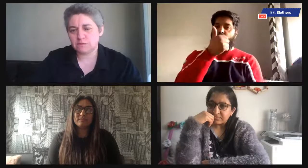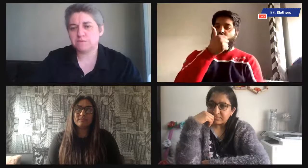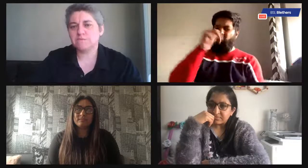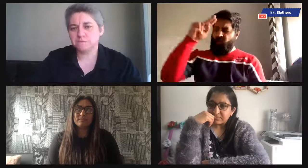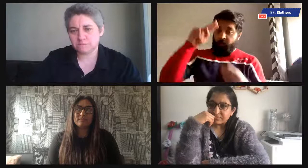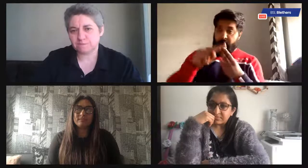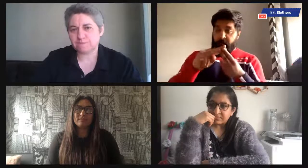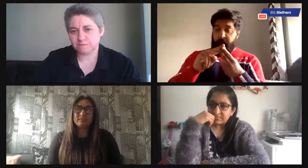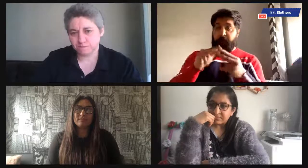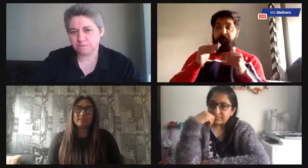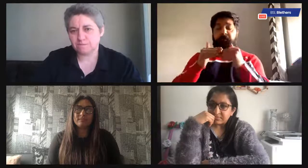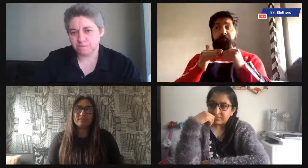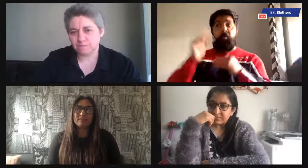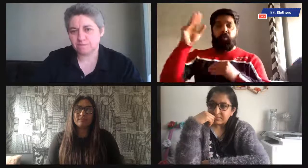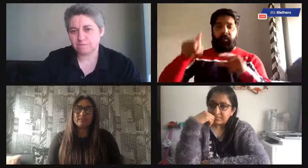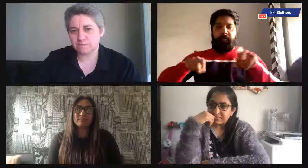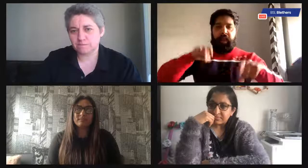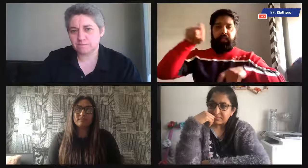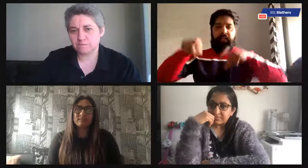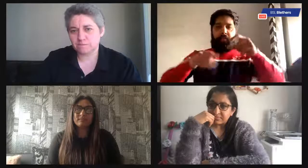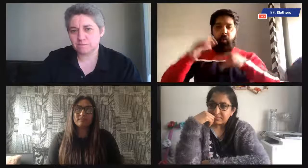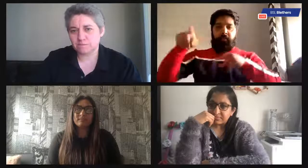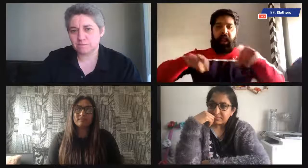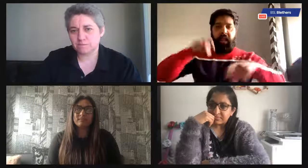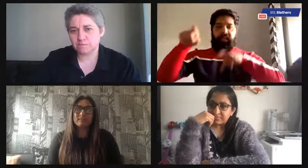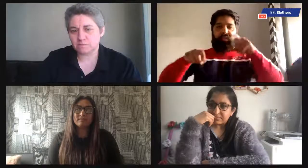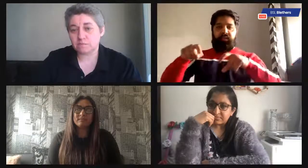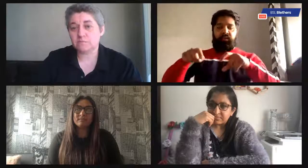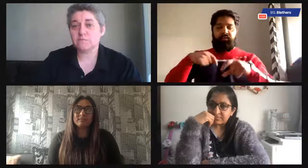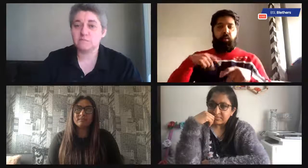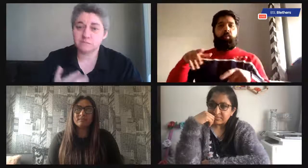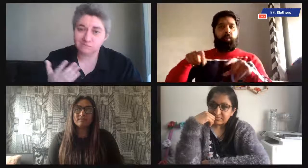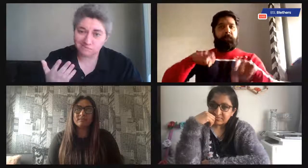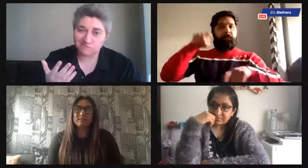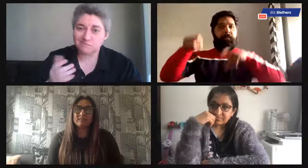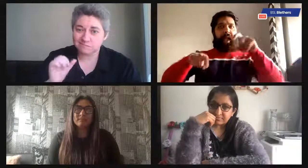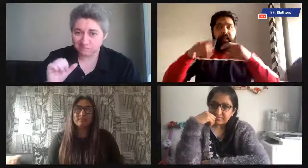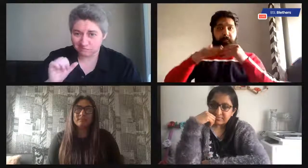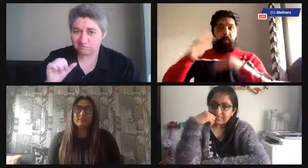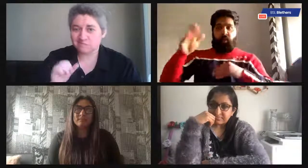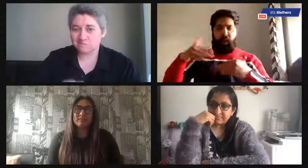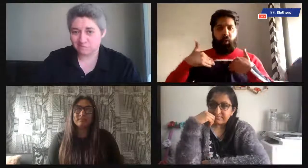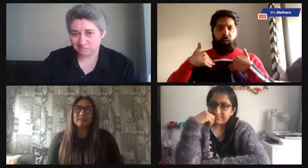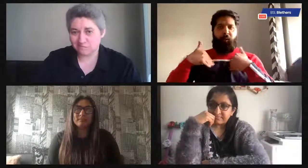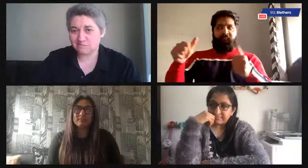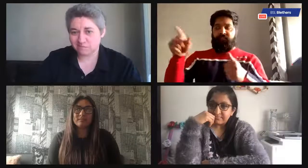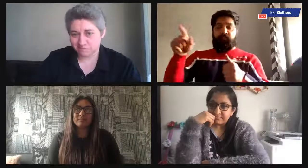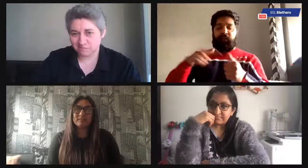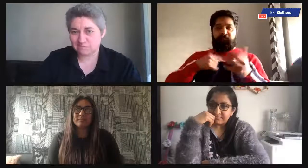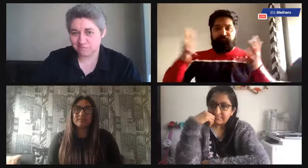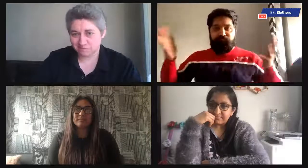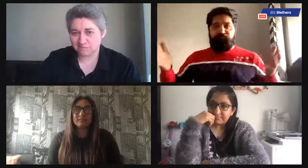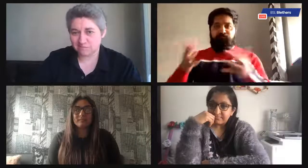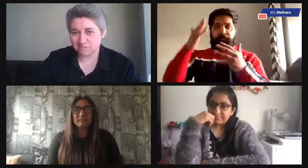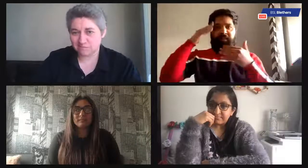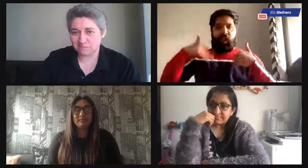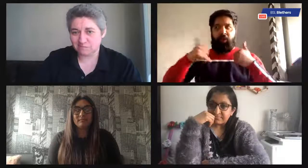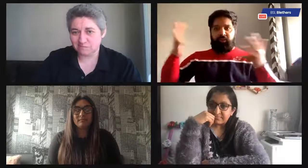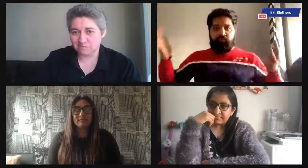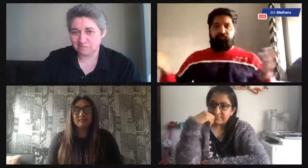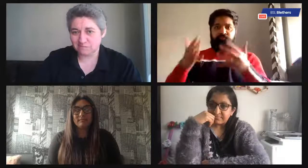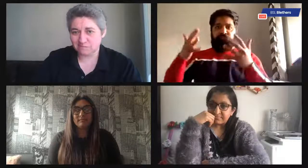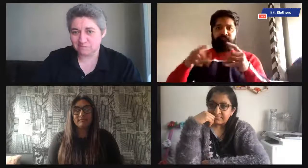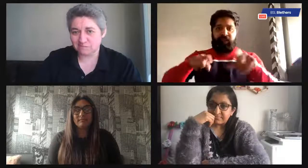We could see the carbon footprint reducing, and we saw more people on cycles. They